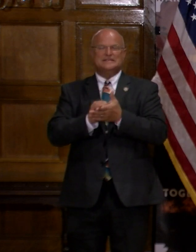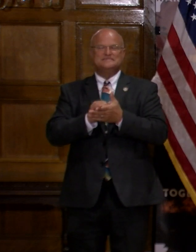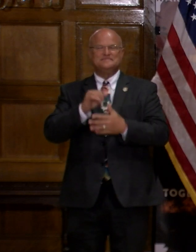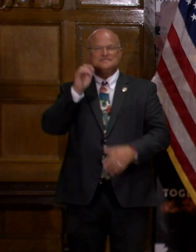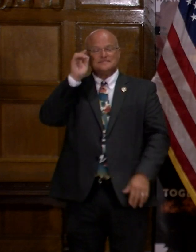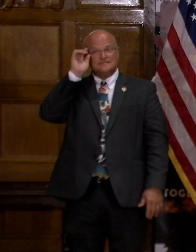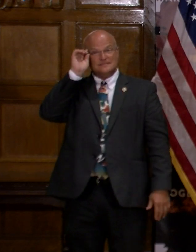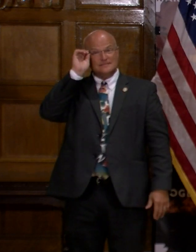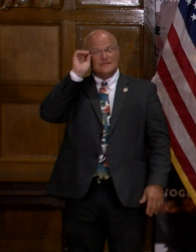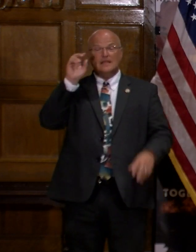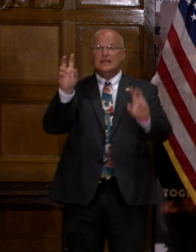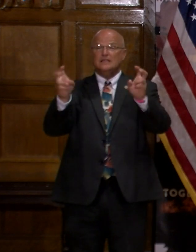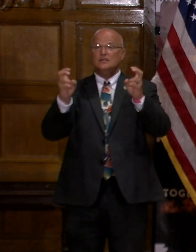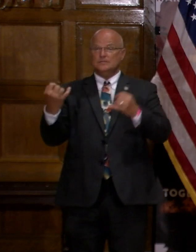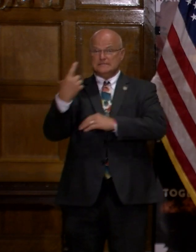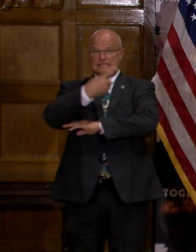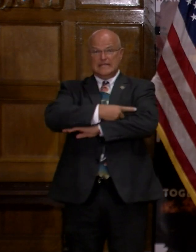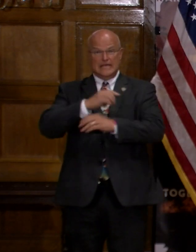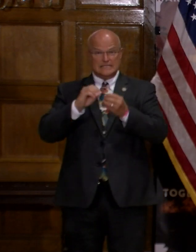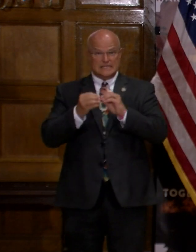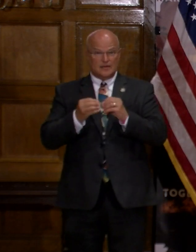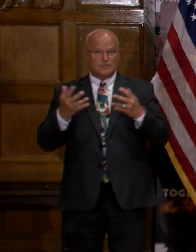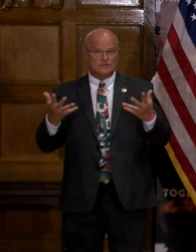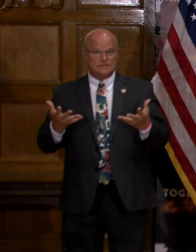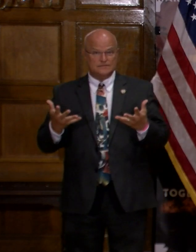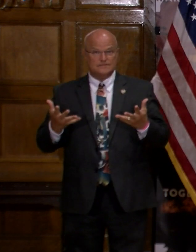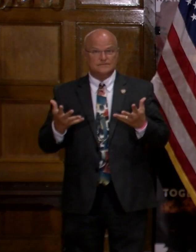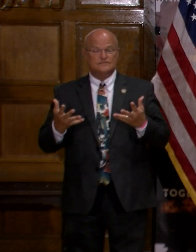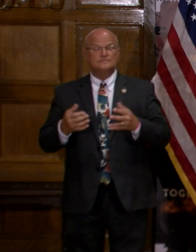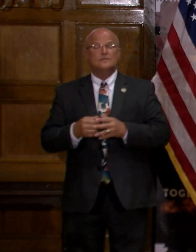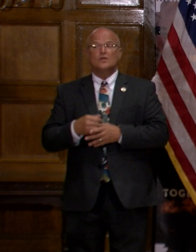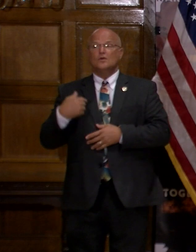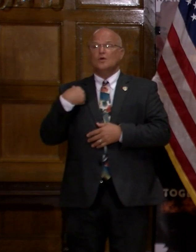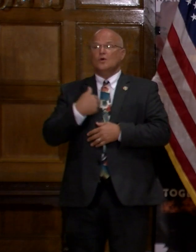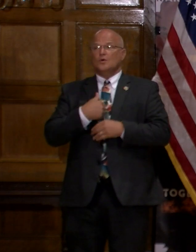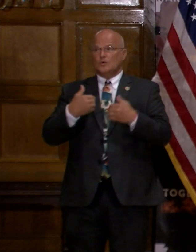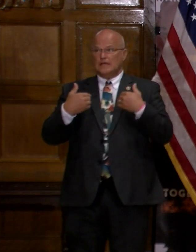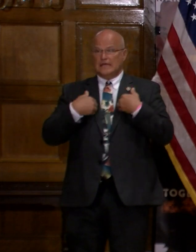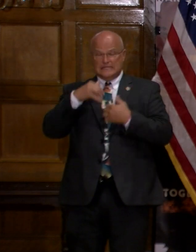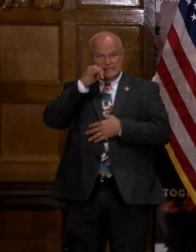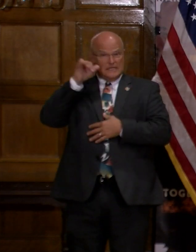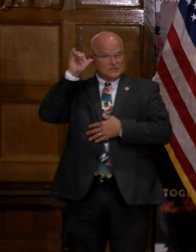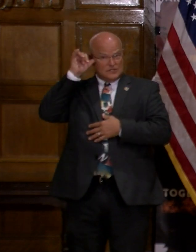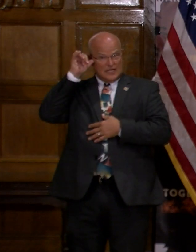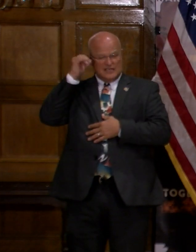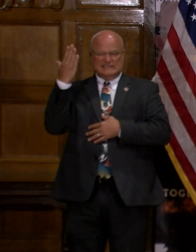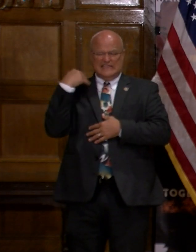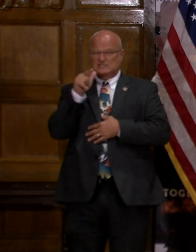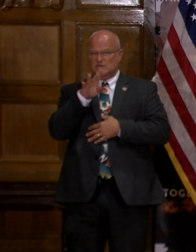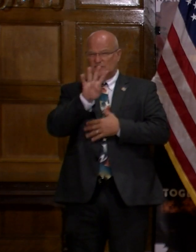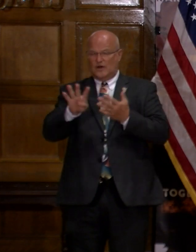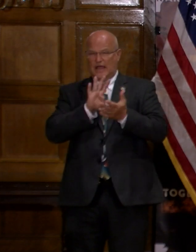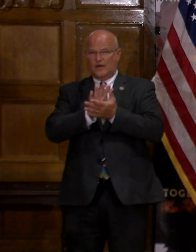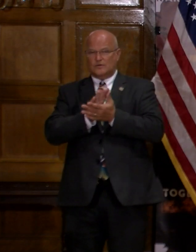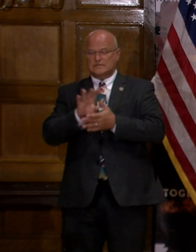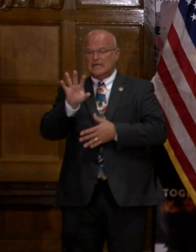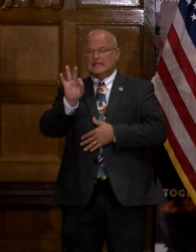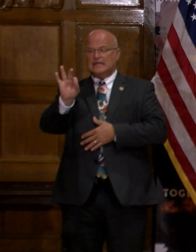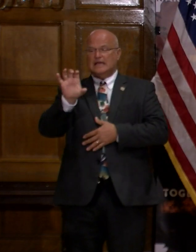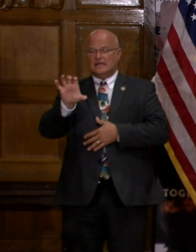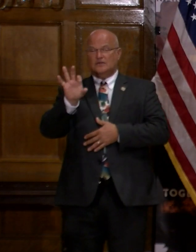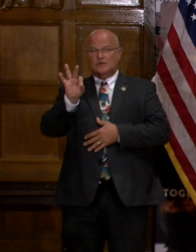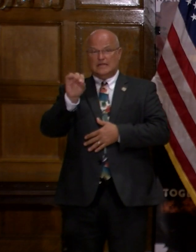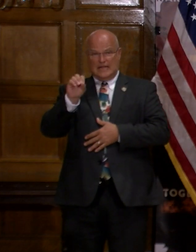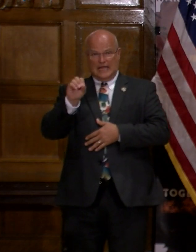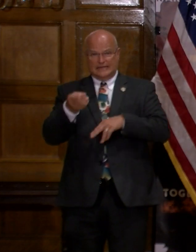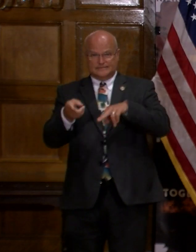to that. In terms of today's numbers, we've had yesterday, the last 24 hours,